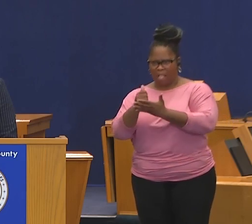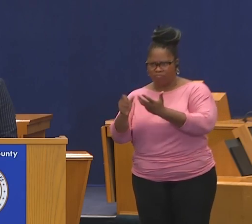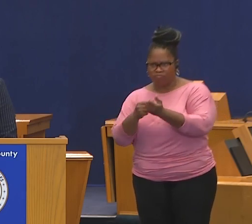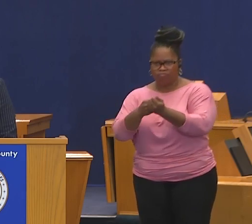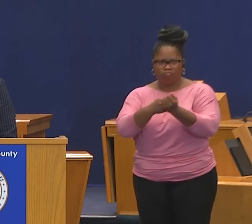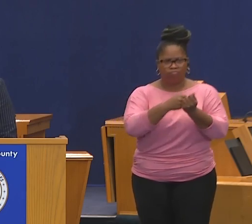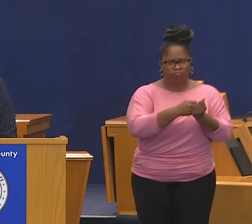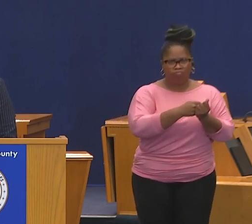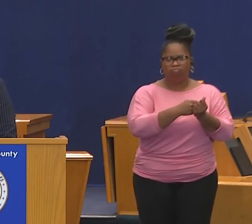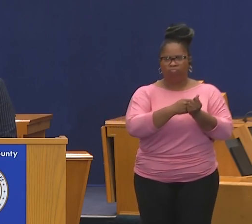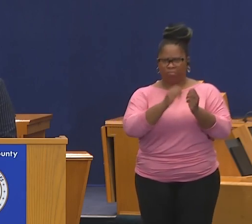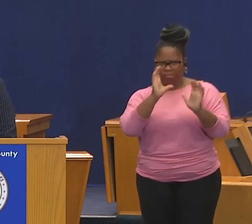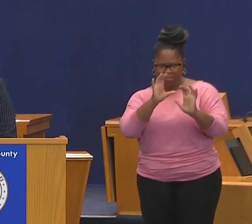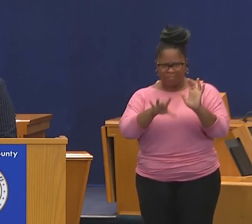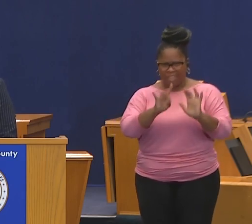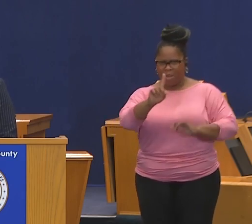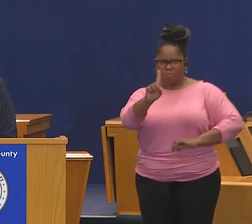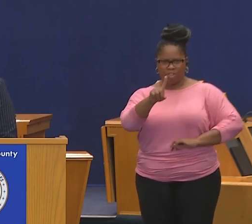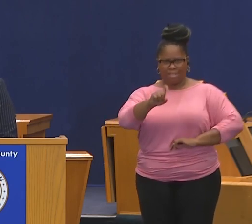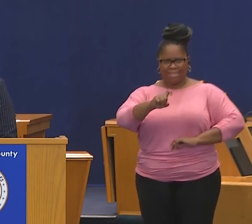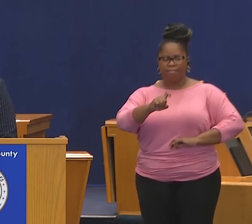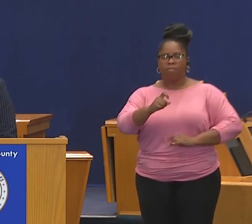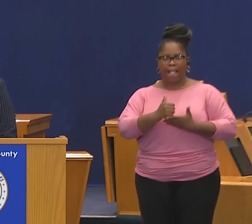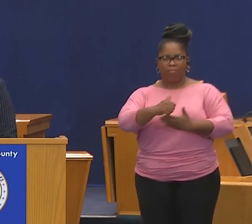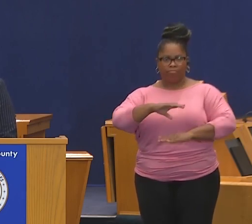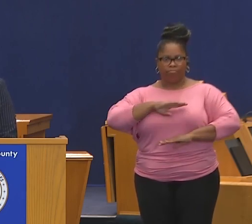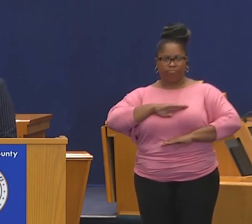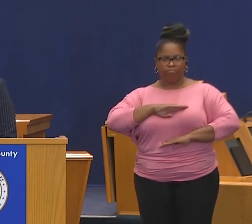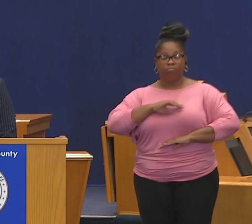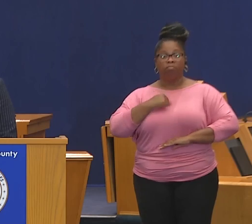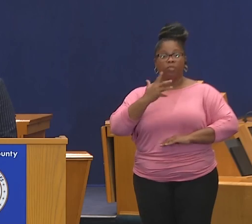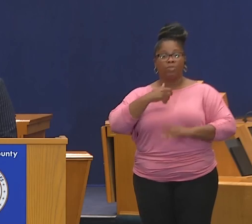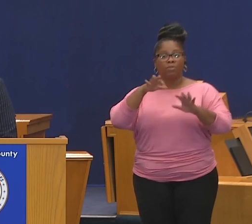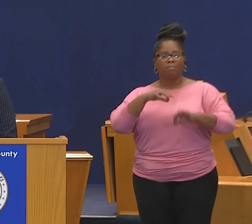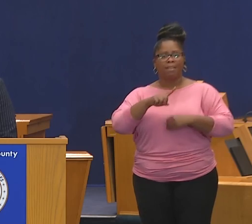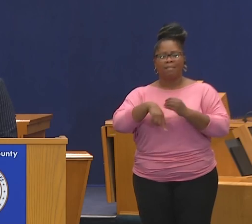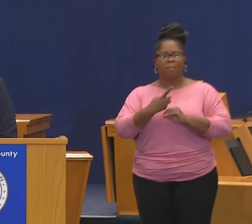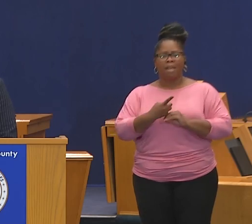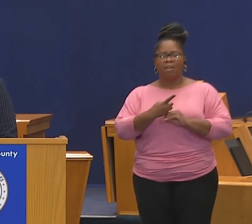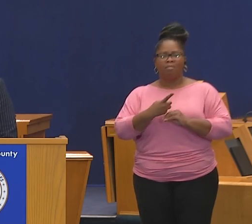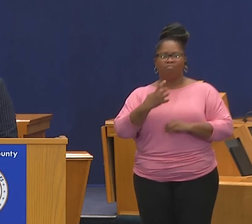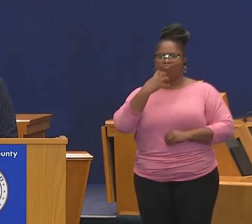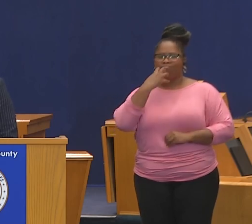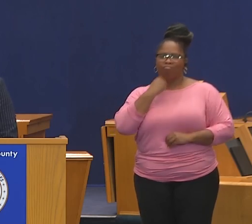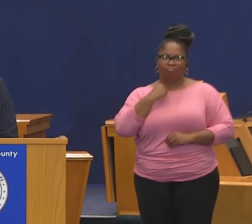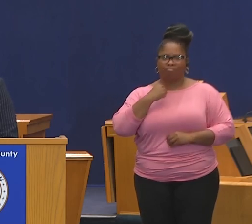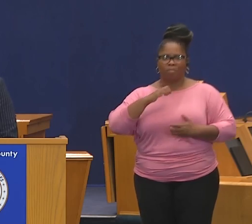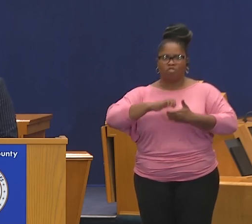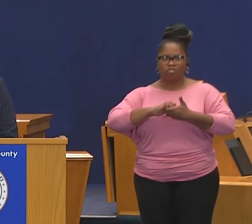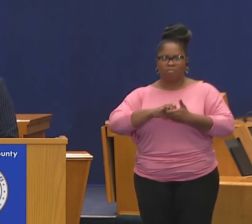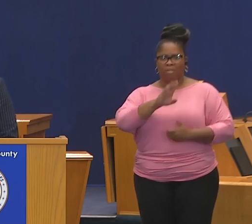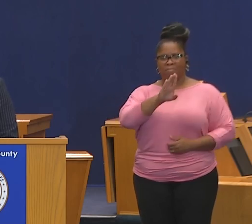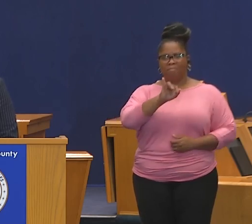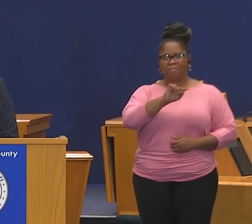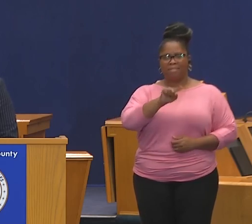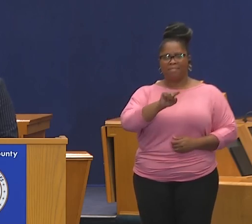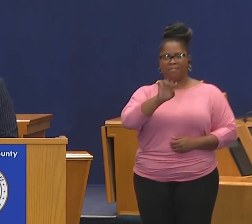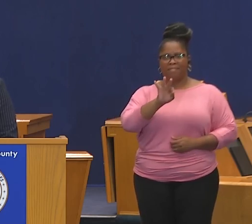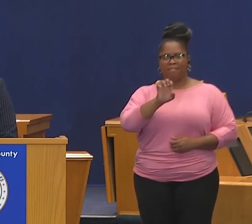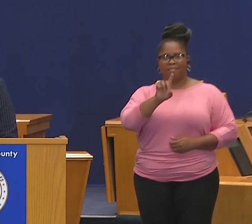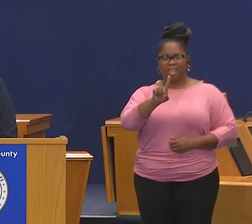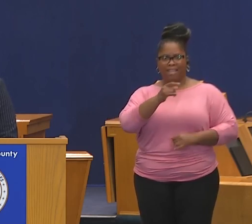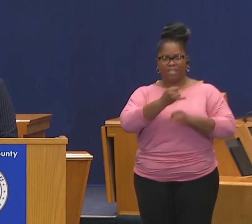region. I'd like to share about a valuable partnership, the BizFed Institute, which is developed